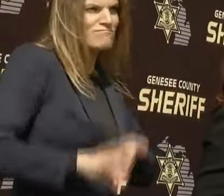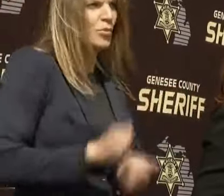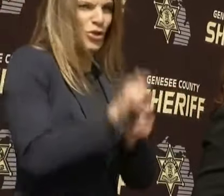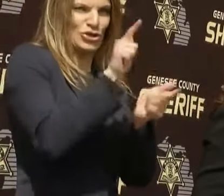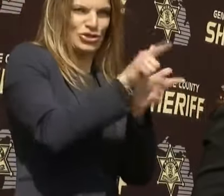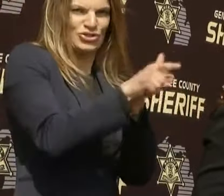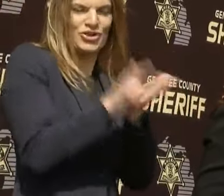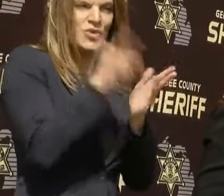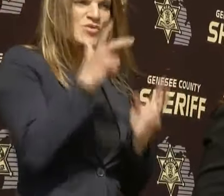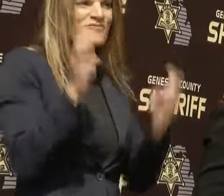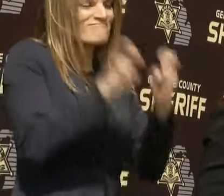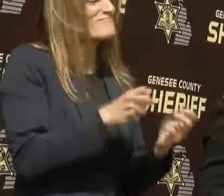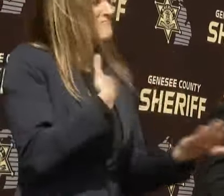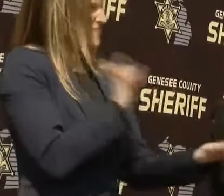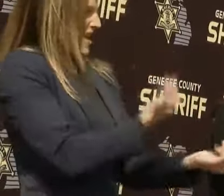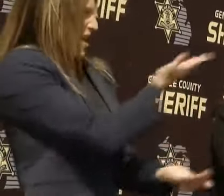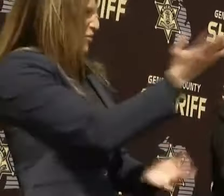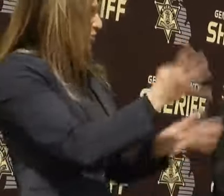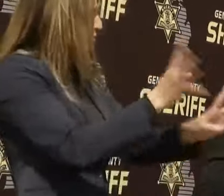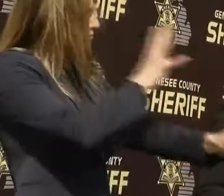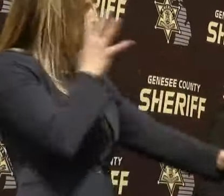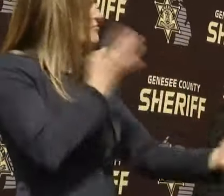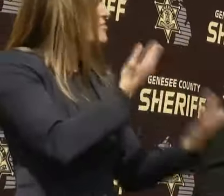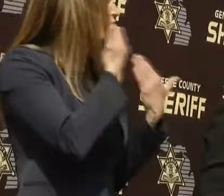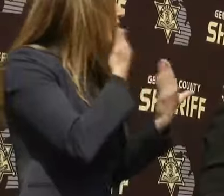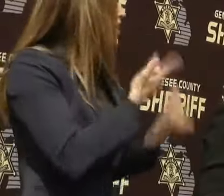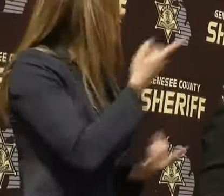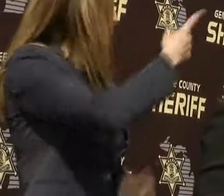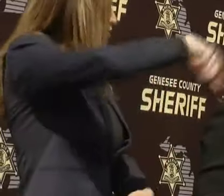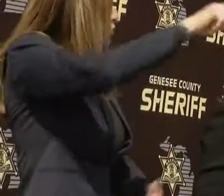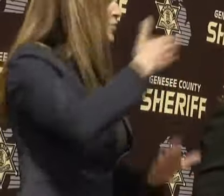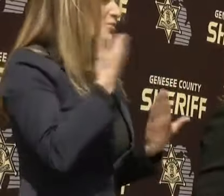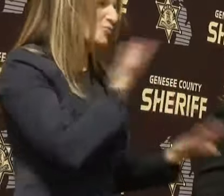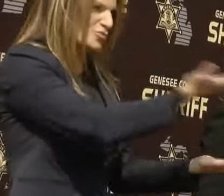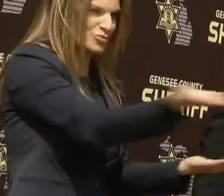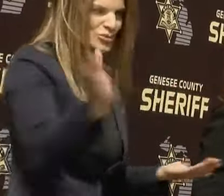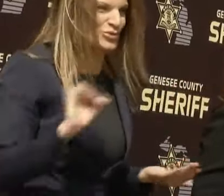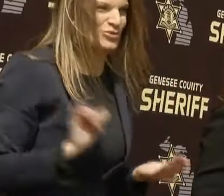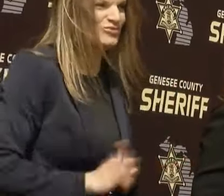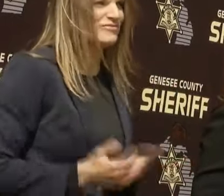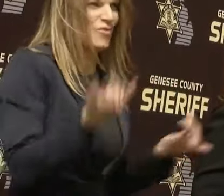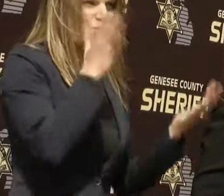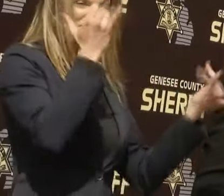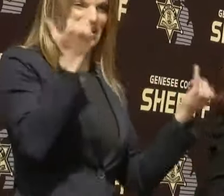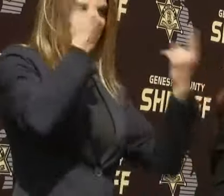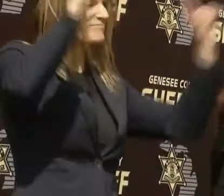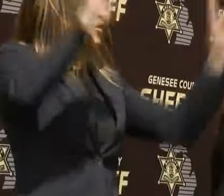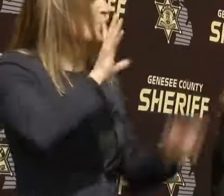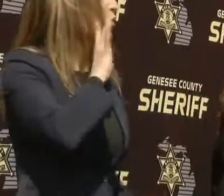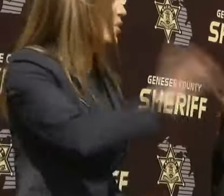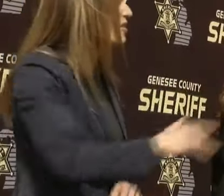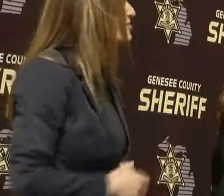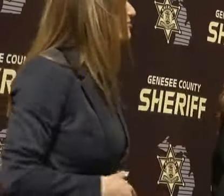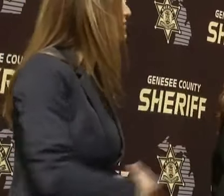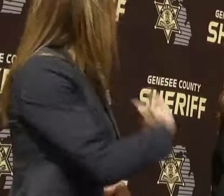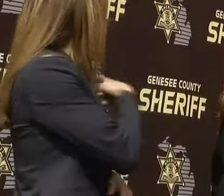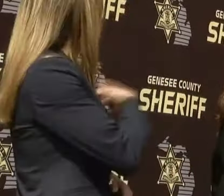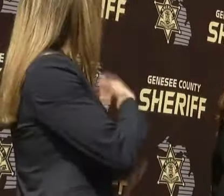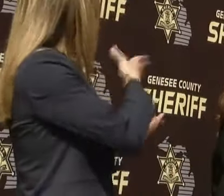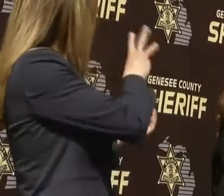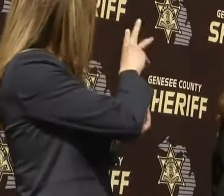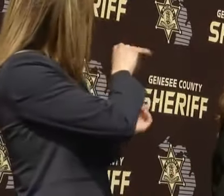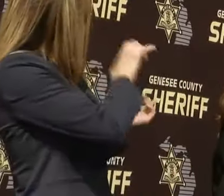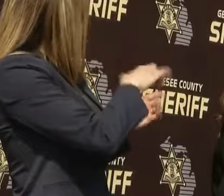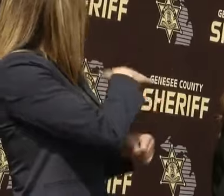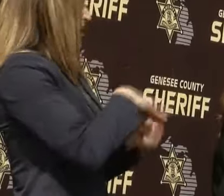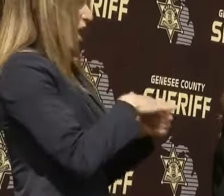you for your enthusiasm. And thank you for doing what you do. We're going to make this a huge success. And then the sheriff of Wayne County